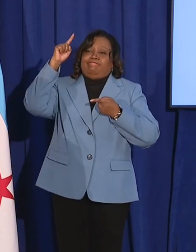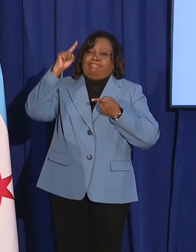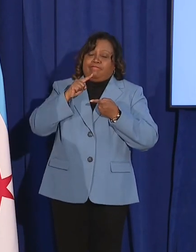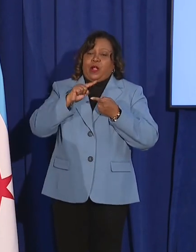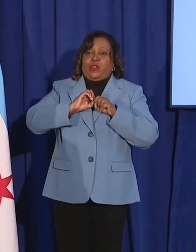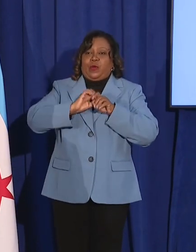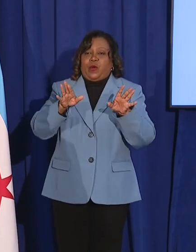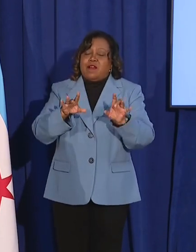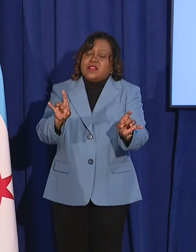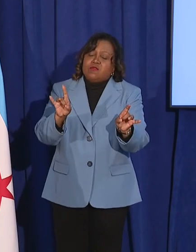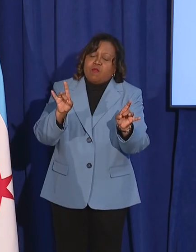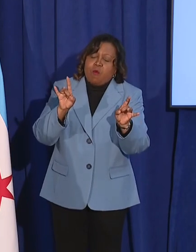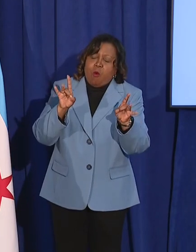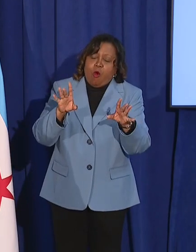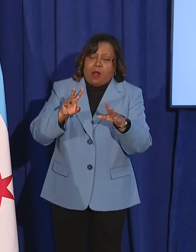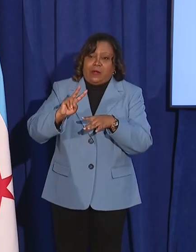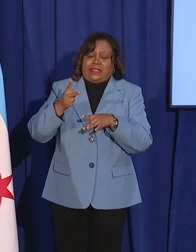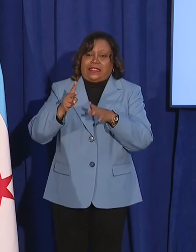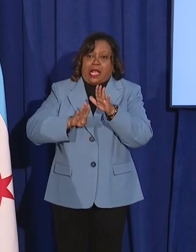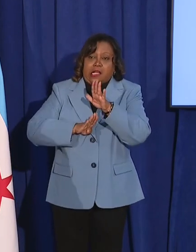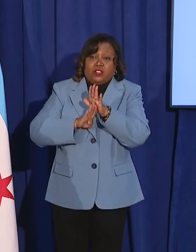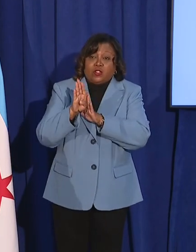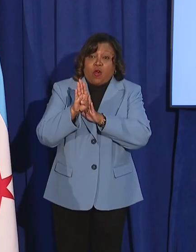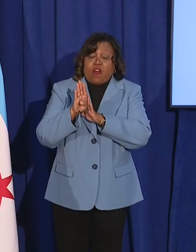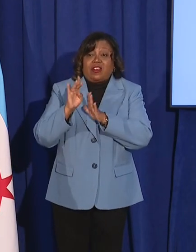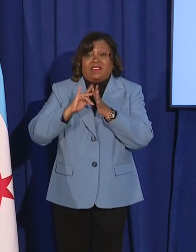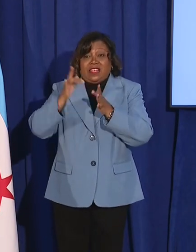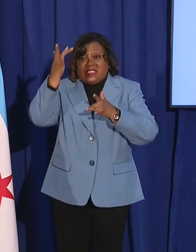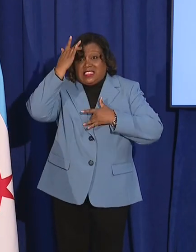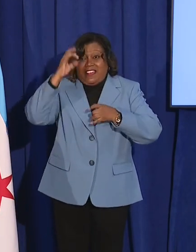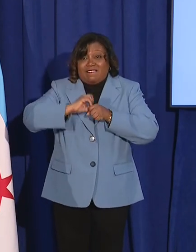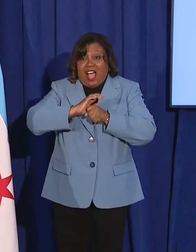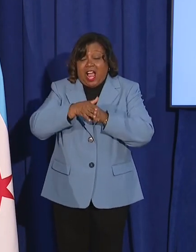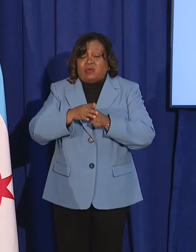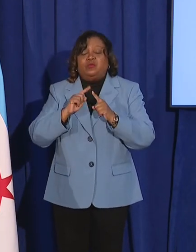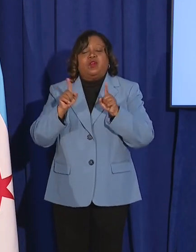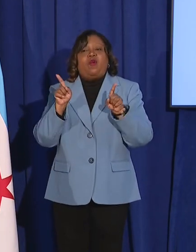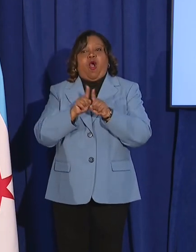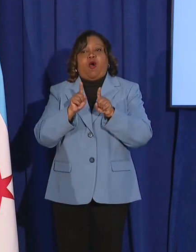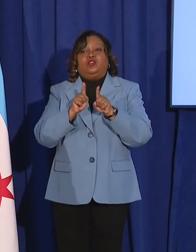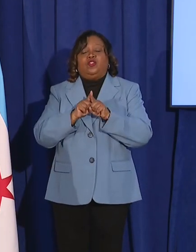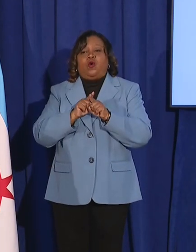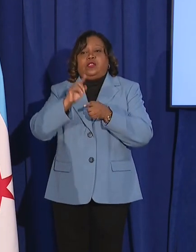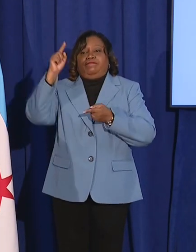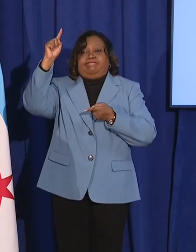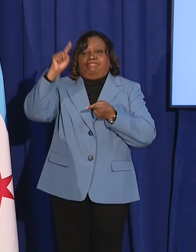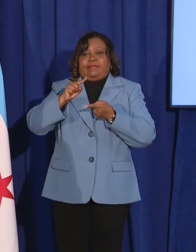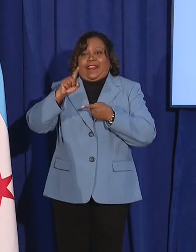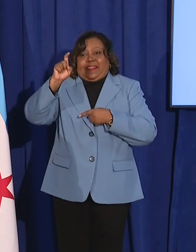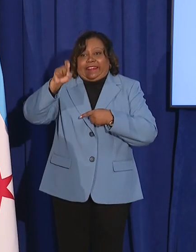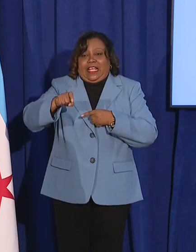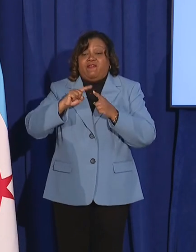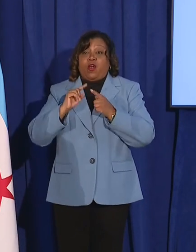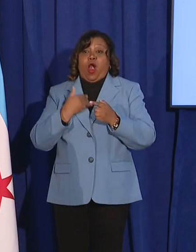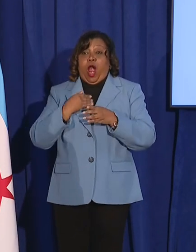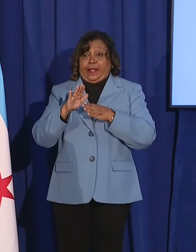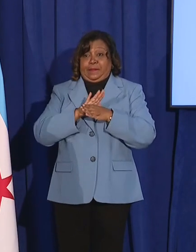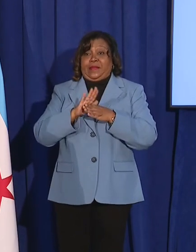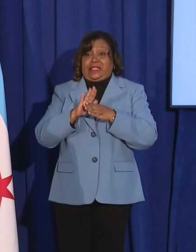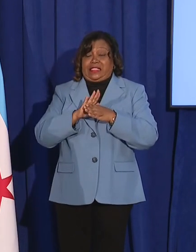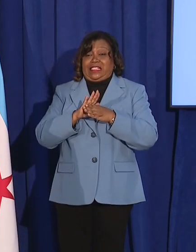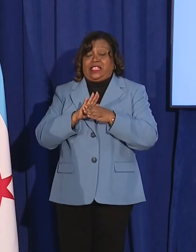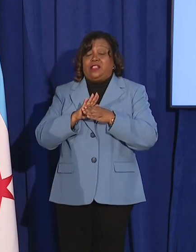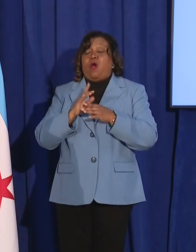spread of this horrible second surge of this virus, we will also curb the need for our